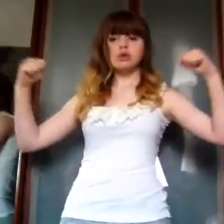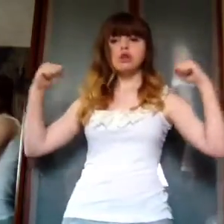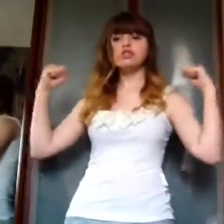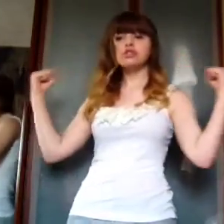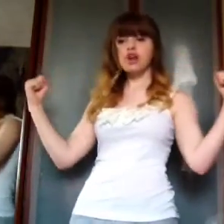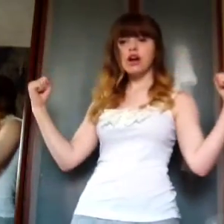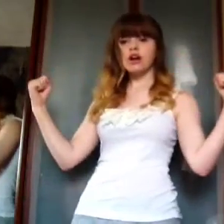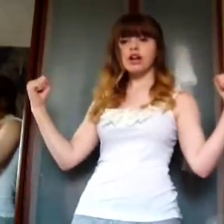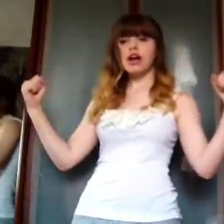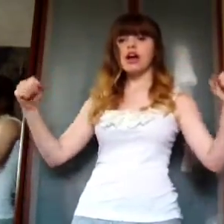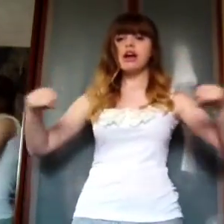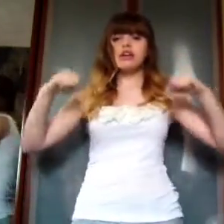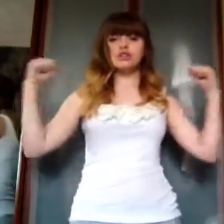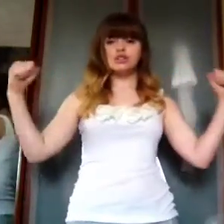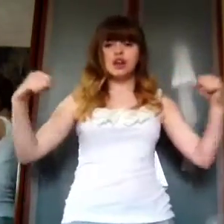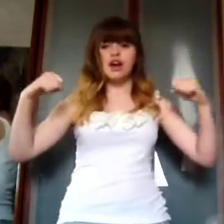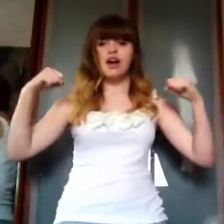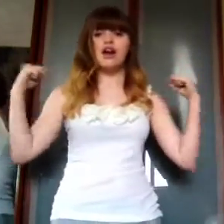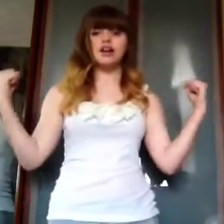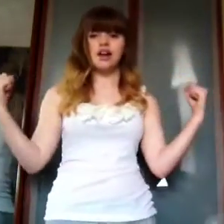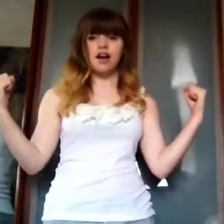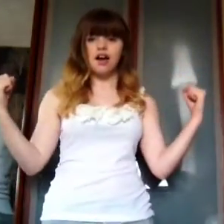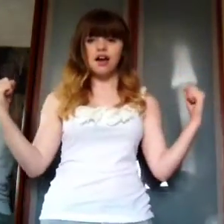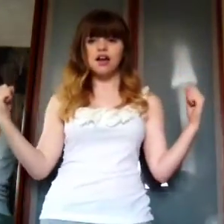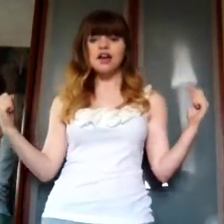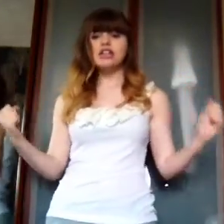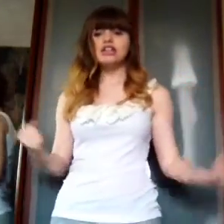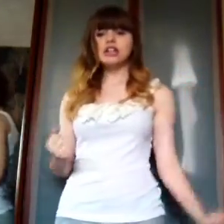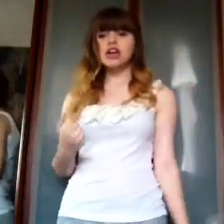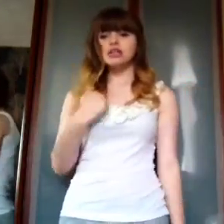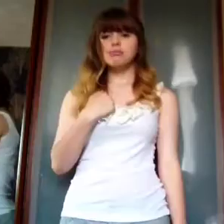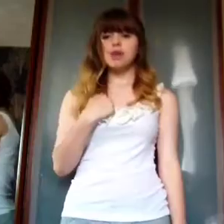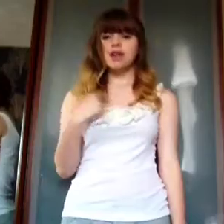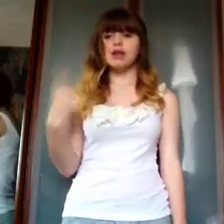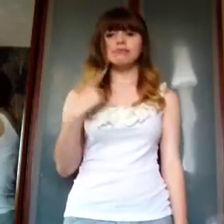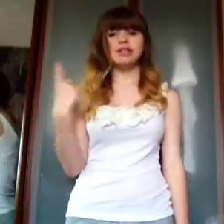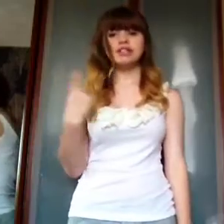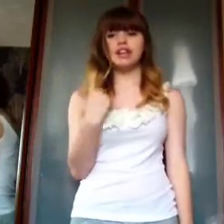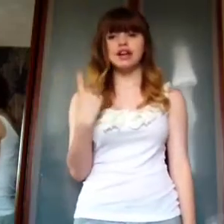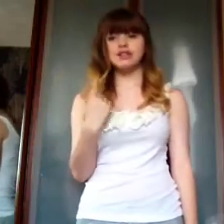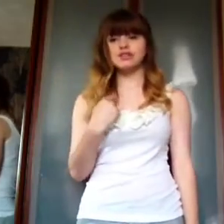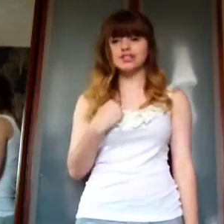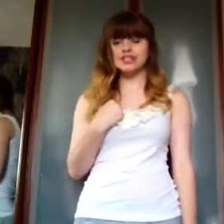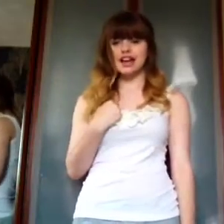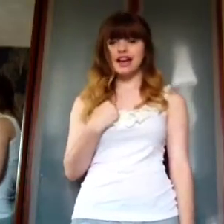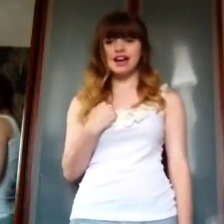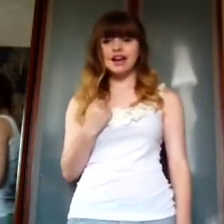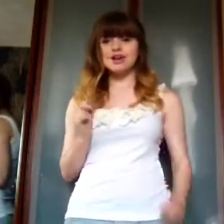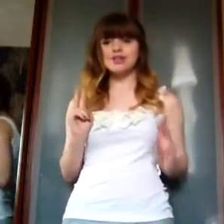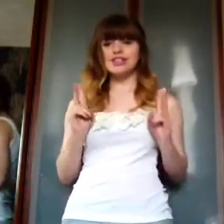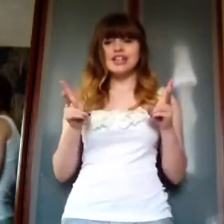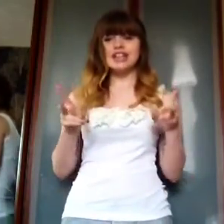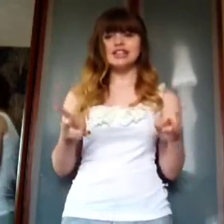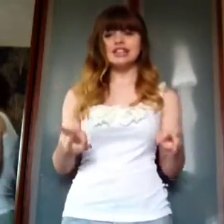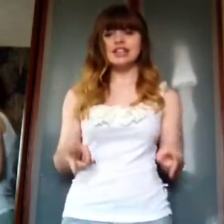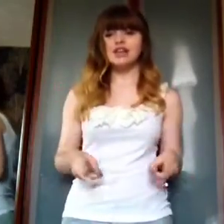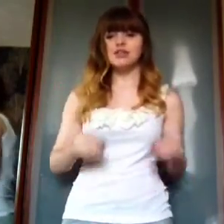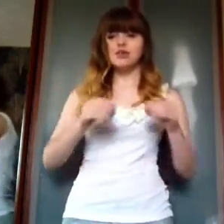stronger, stronger Trust me, myself and I What doesn't kill you